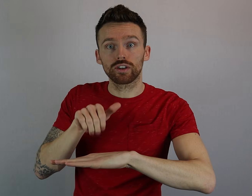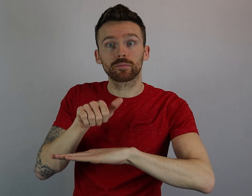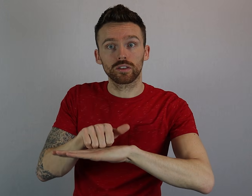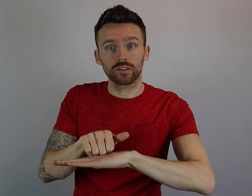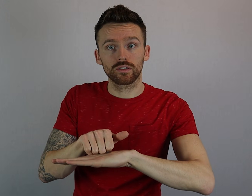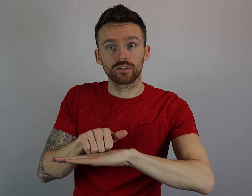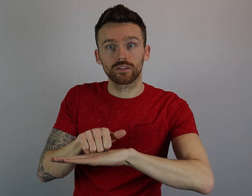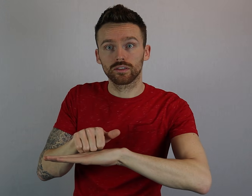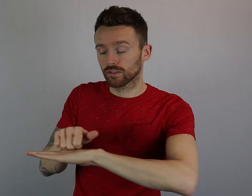Christmas.